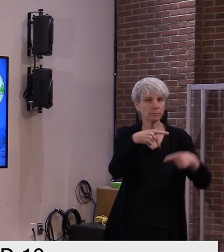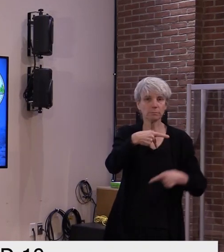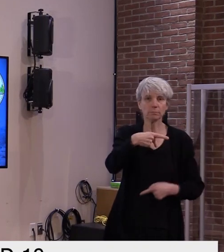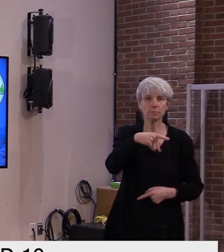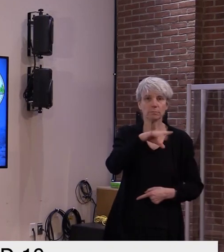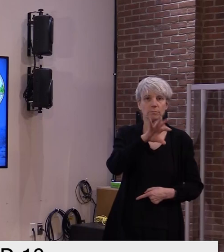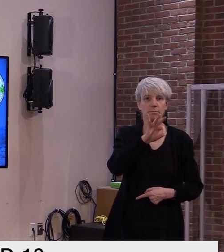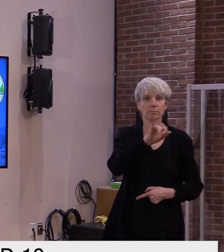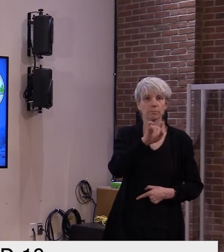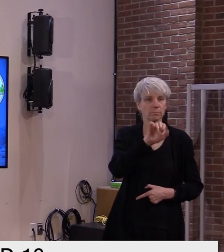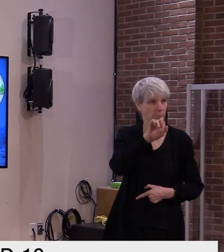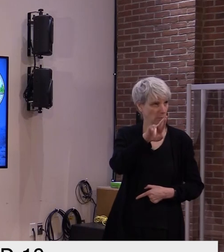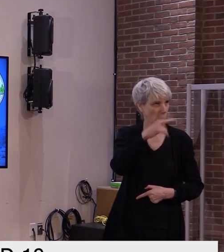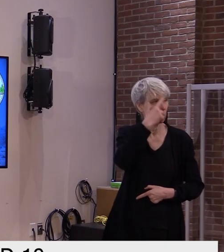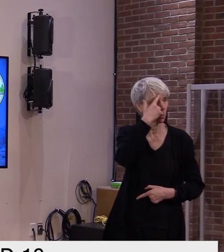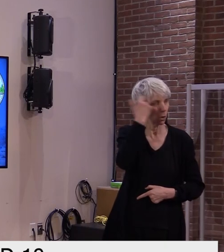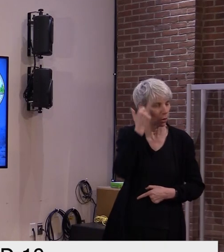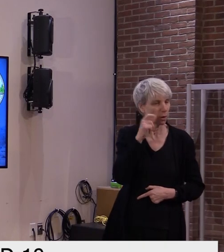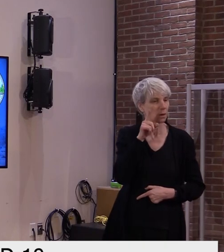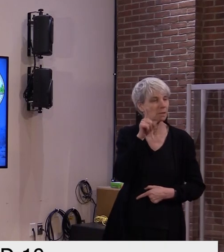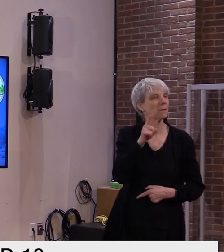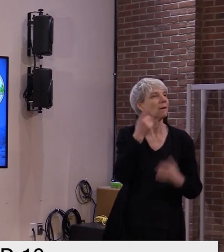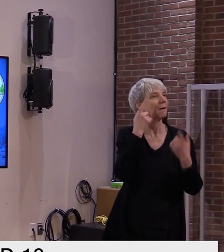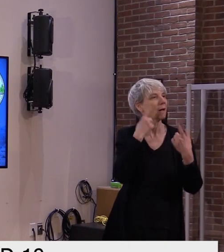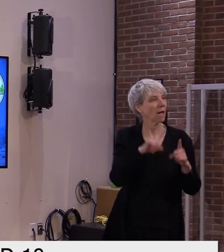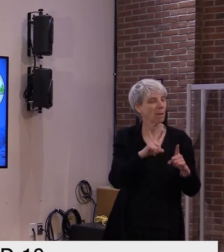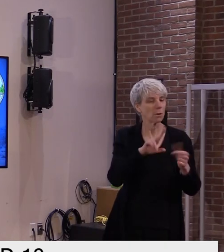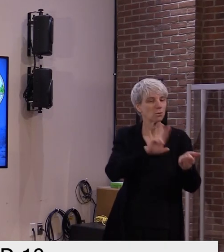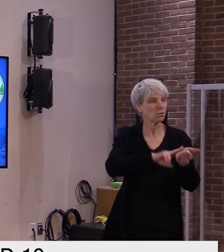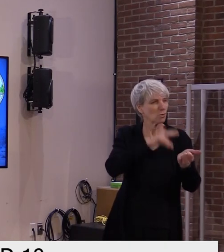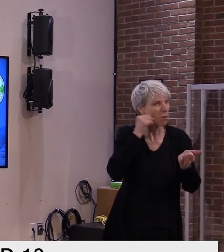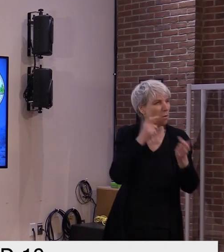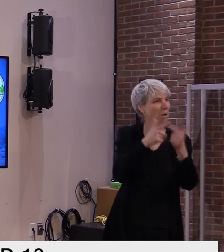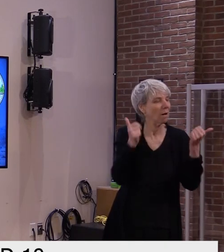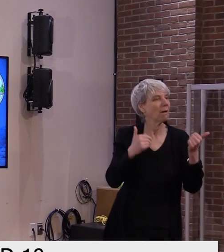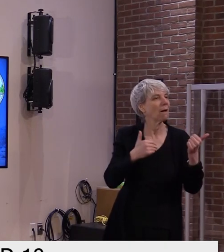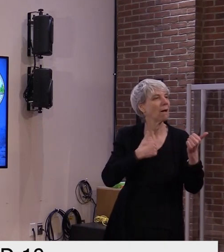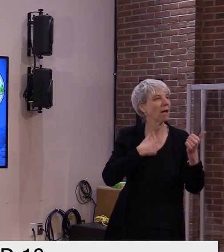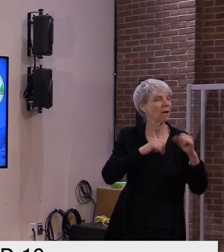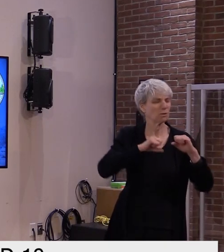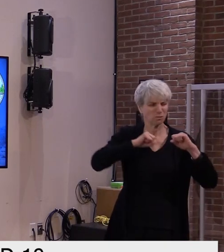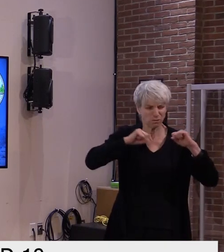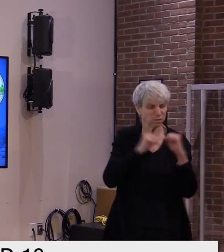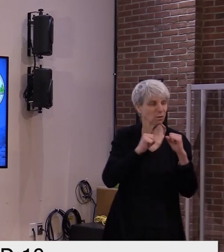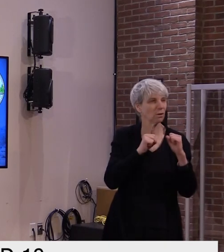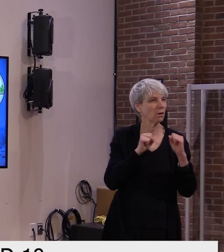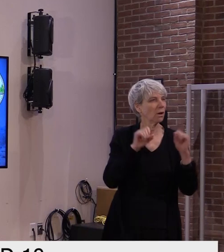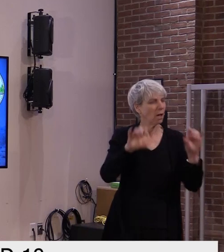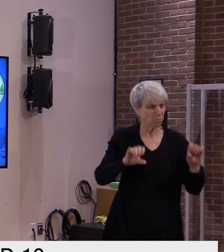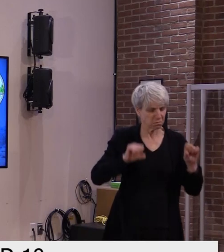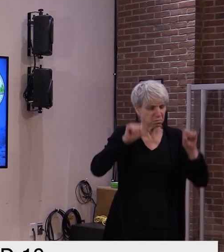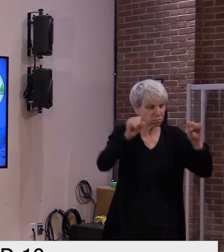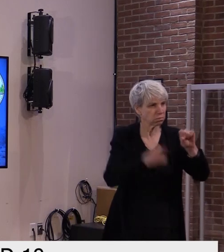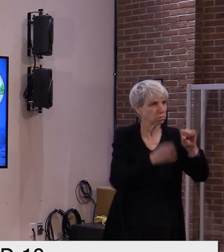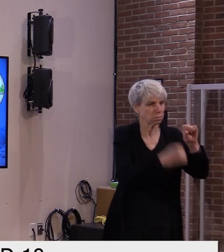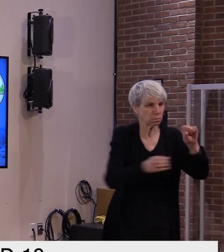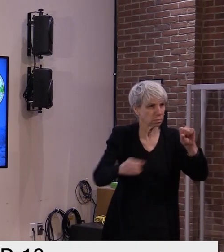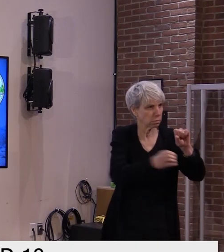very well equipped with the appropriate freezer and the temperature that vaccine